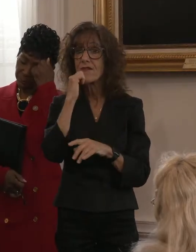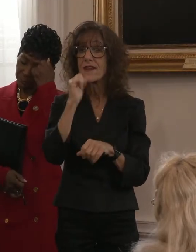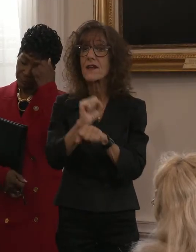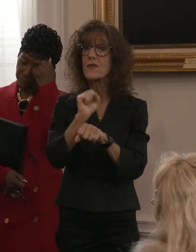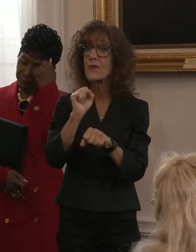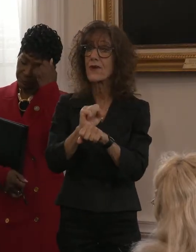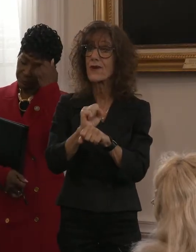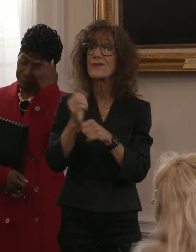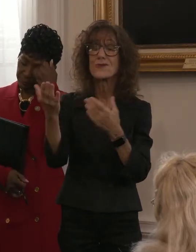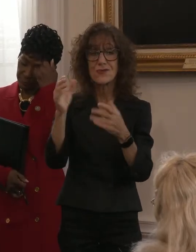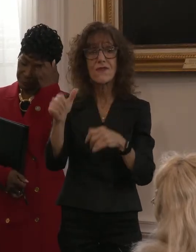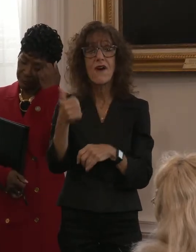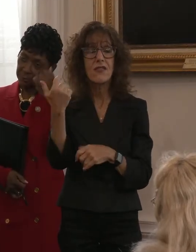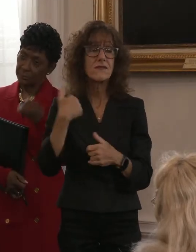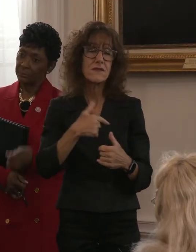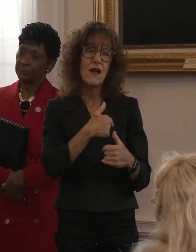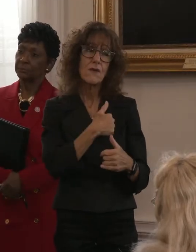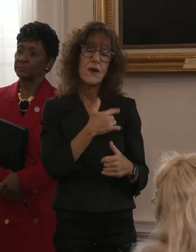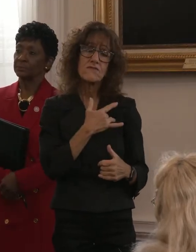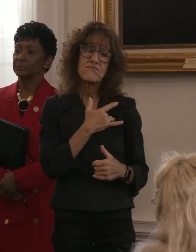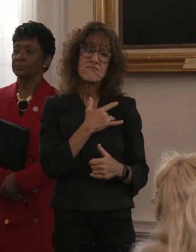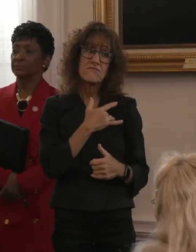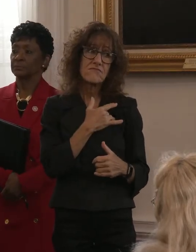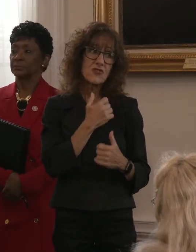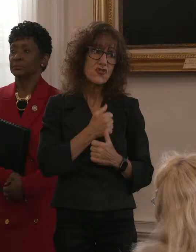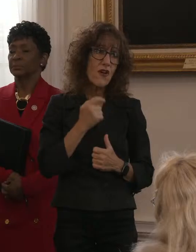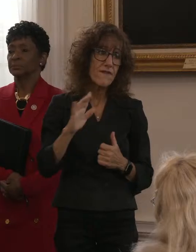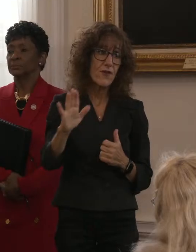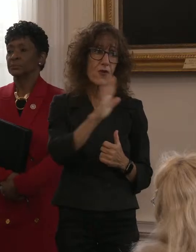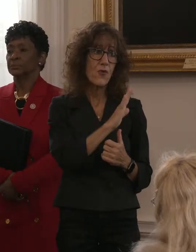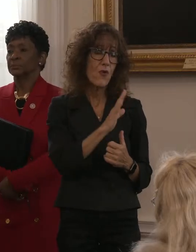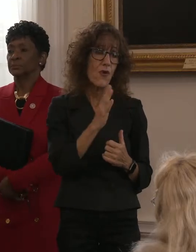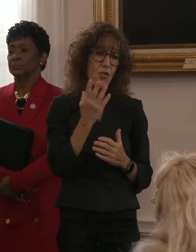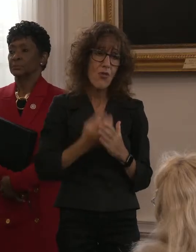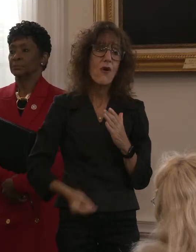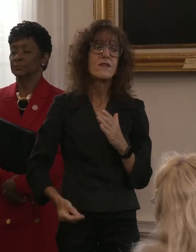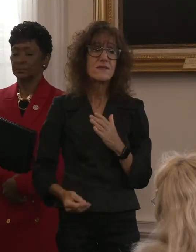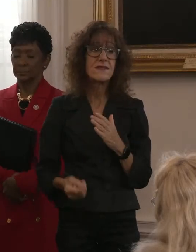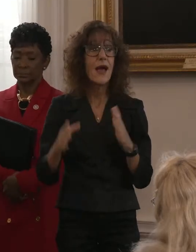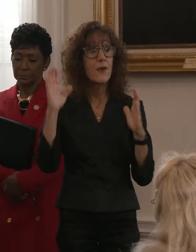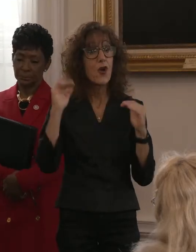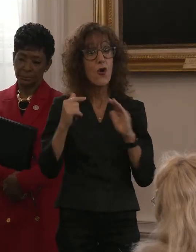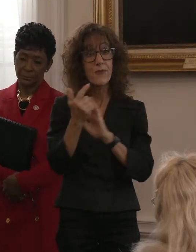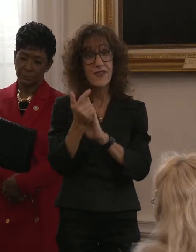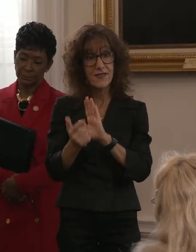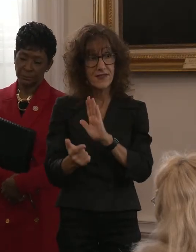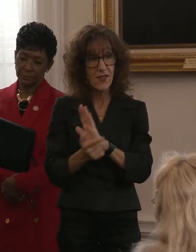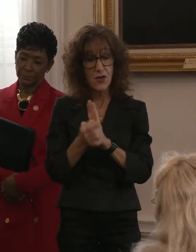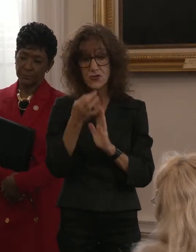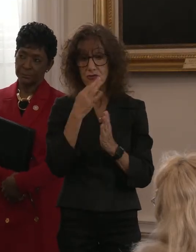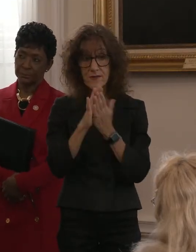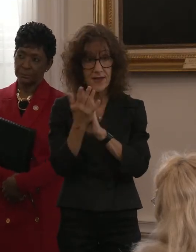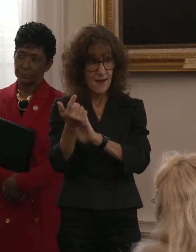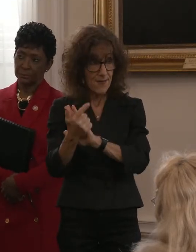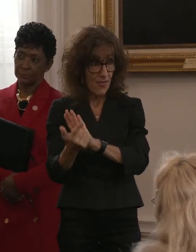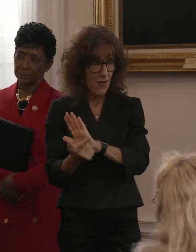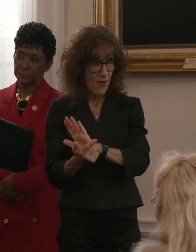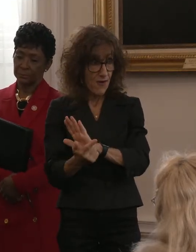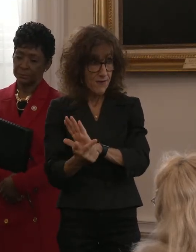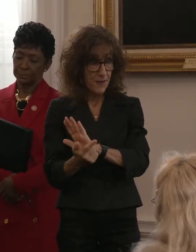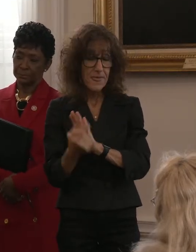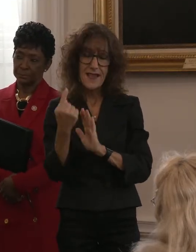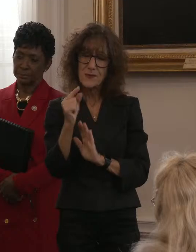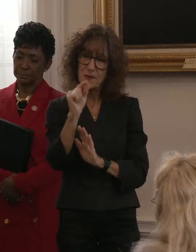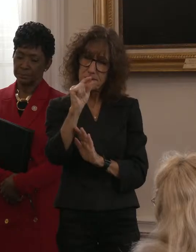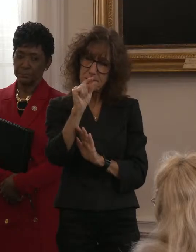serve others, and we are so deeply sorry for your loss. And we hope that this piece of legislation that will soon become law is one